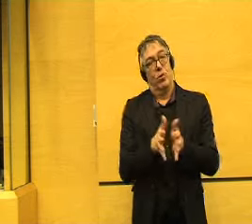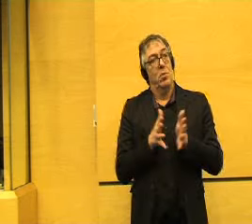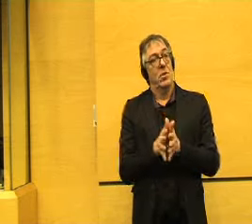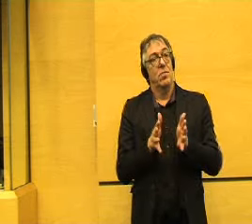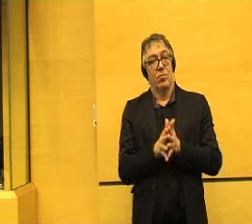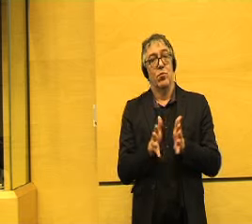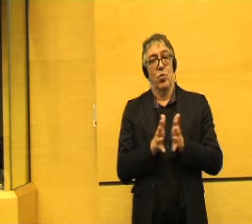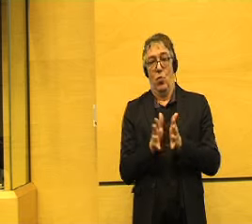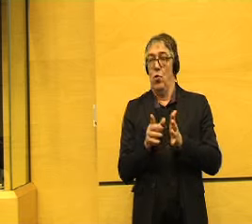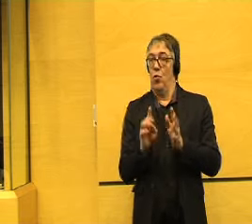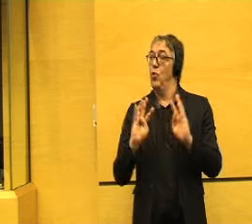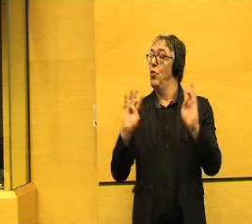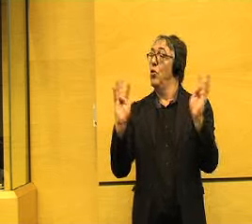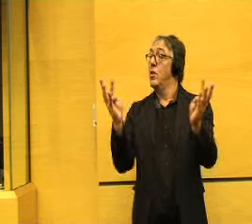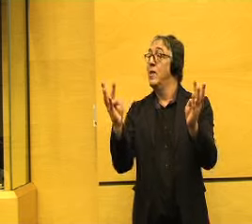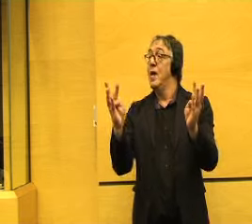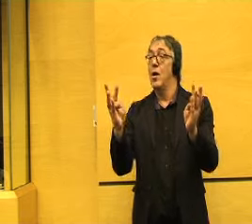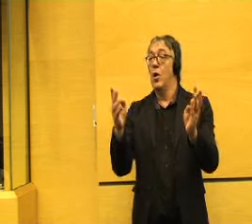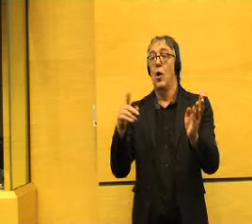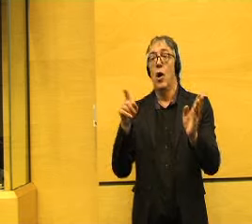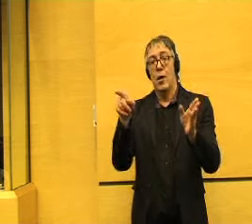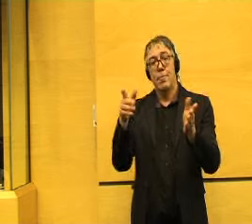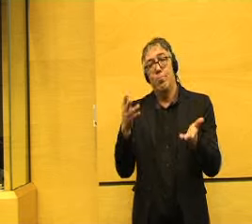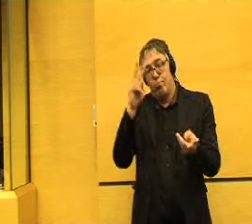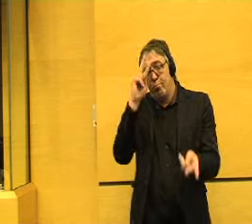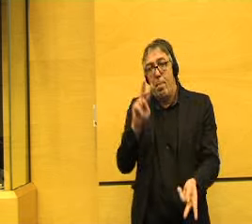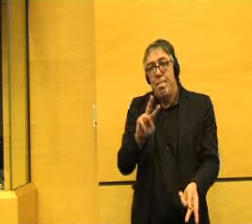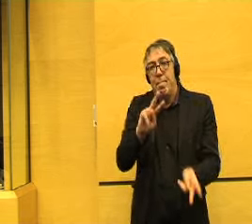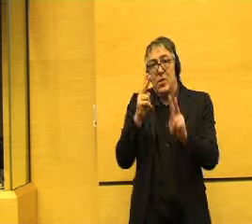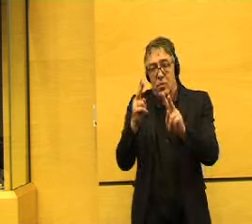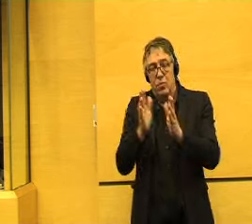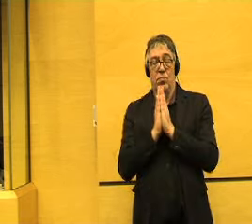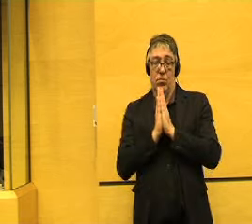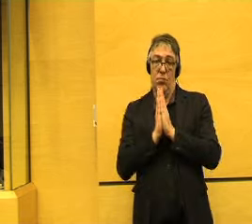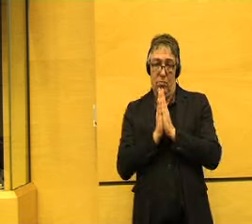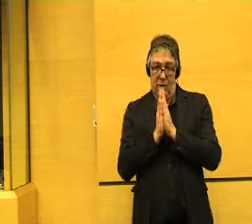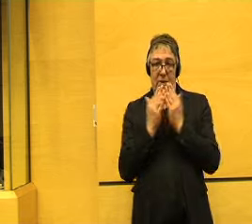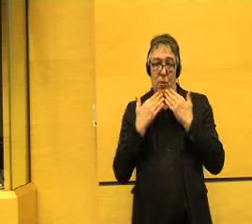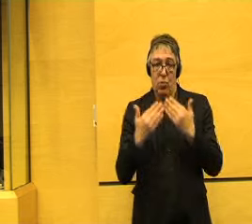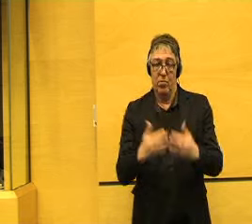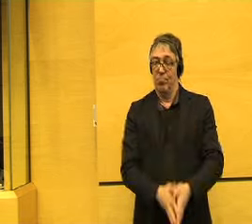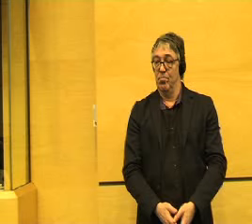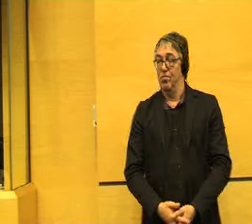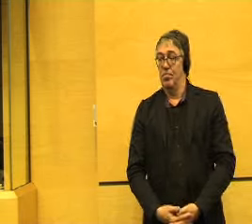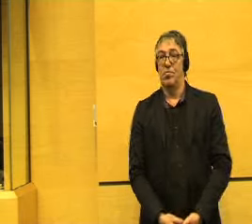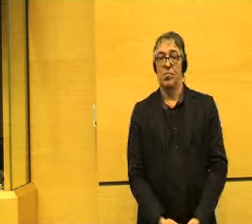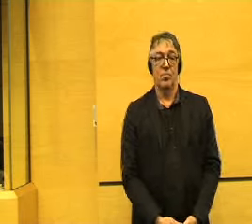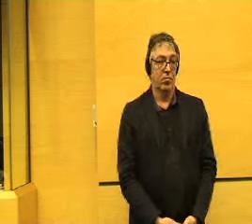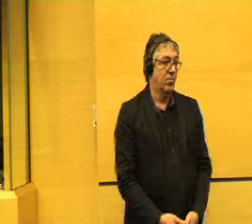three committees that we have misinterpreted. Thank you. Thank you.